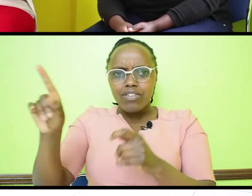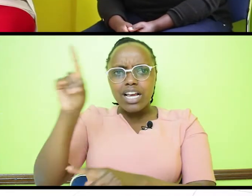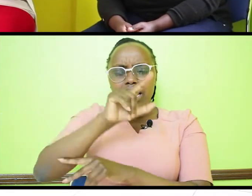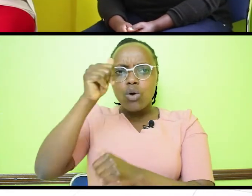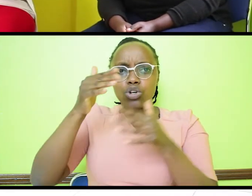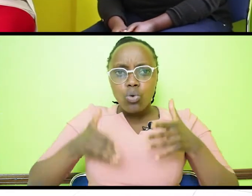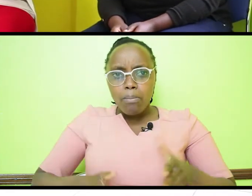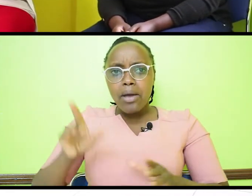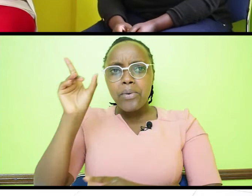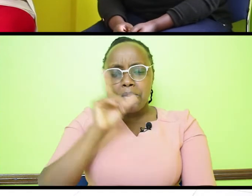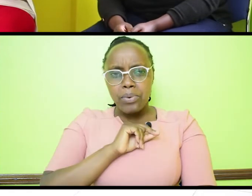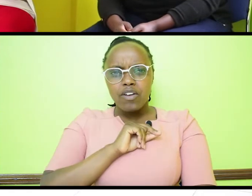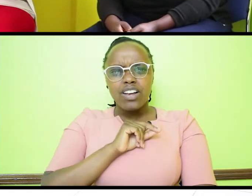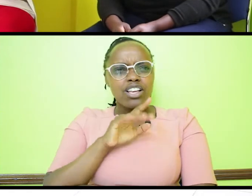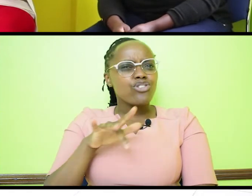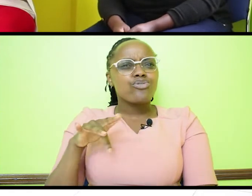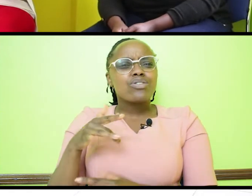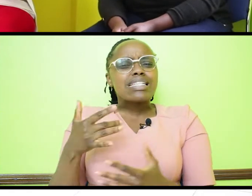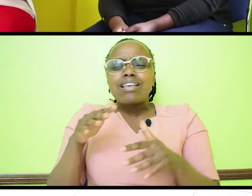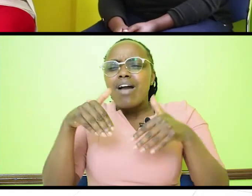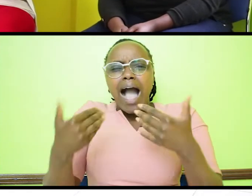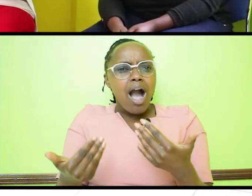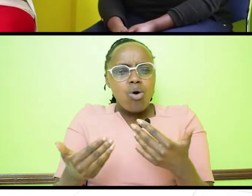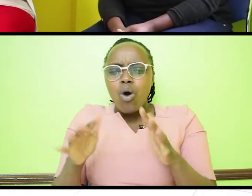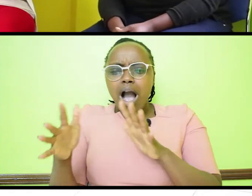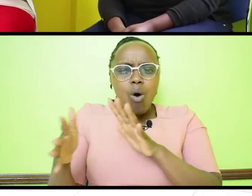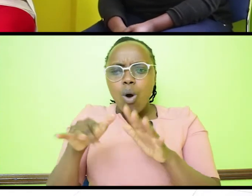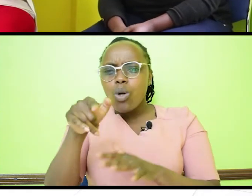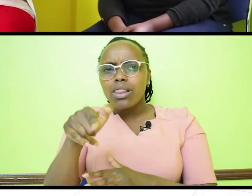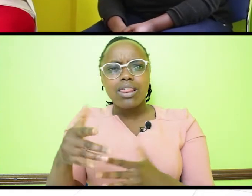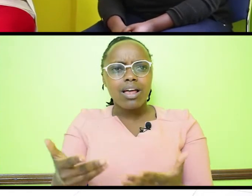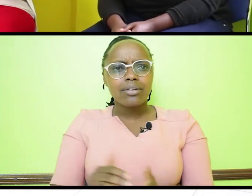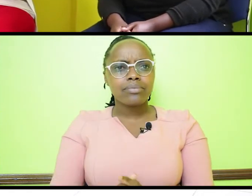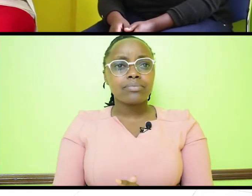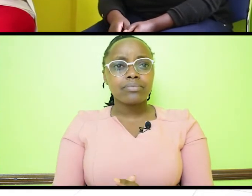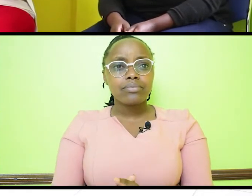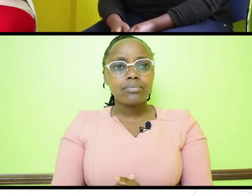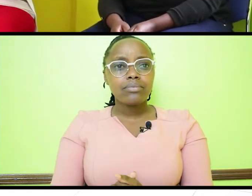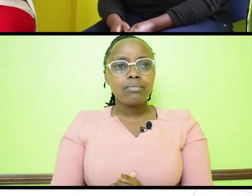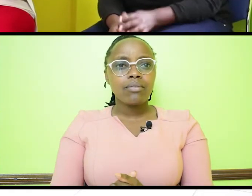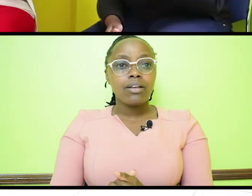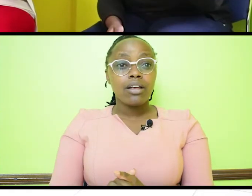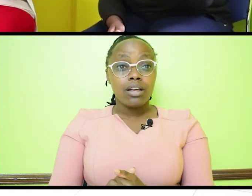That specific day, the day you went to the hospital to give birth, how was it?